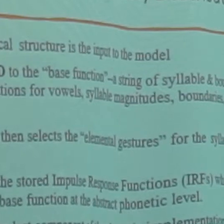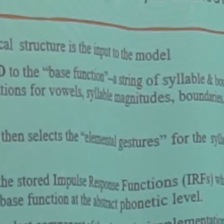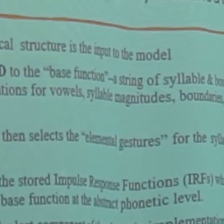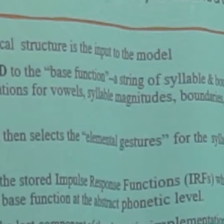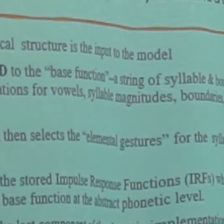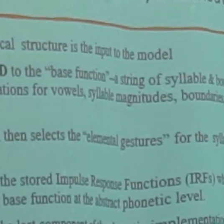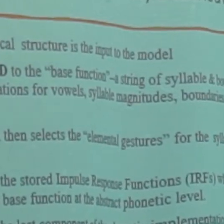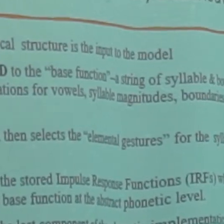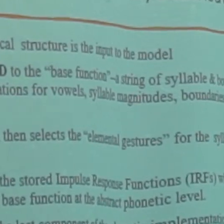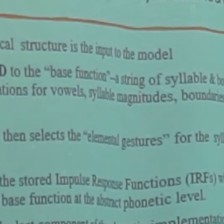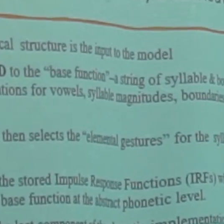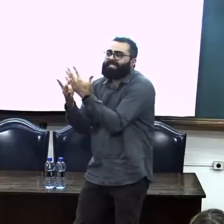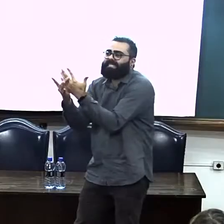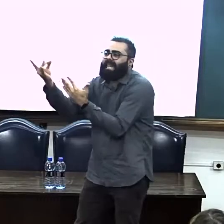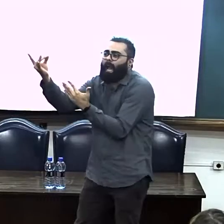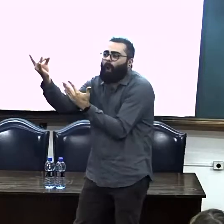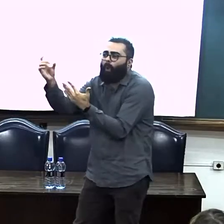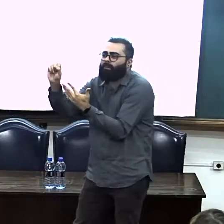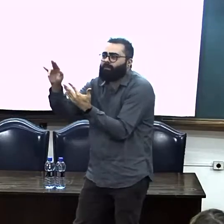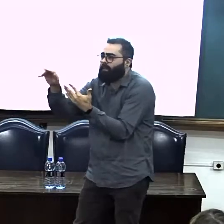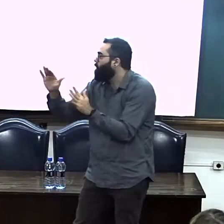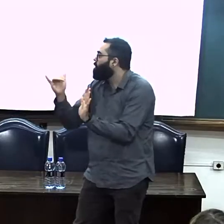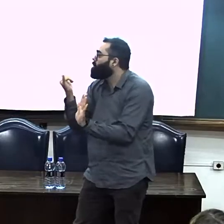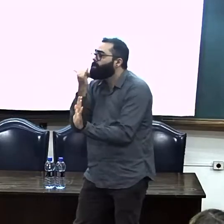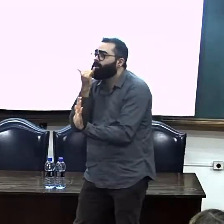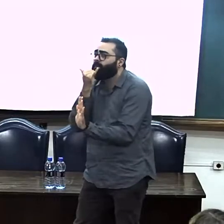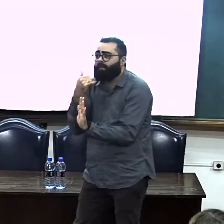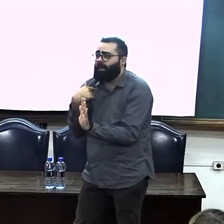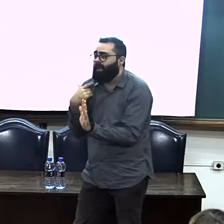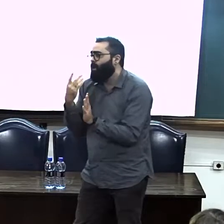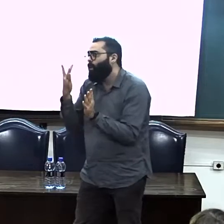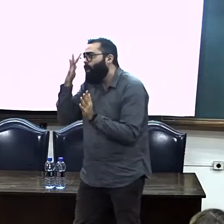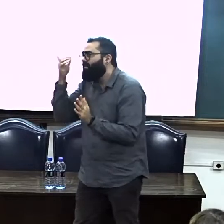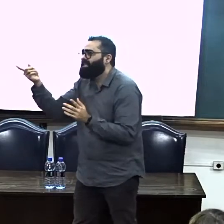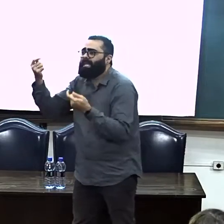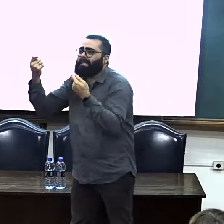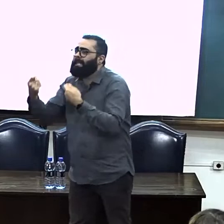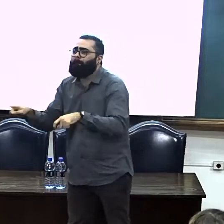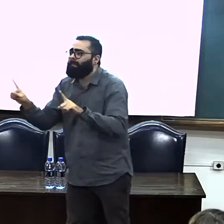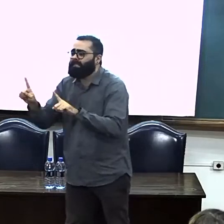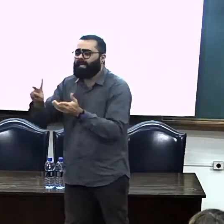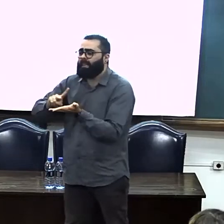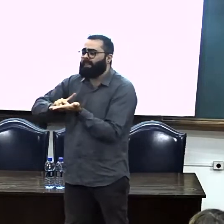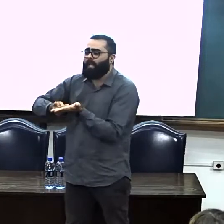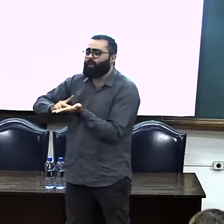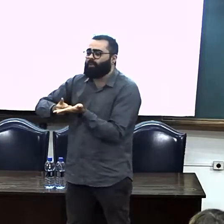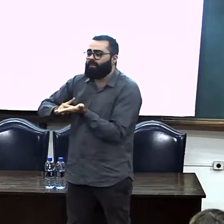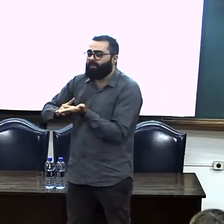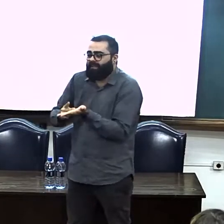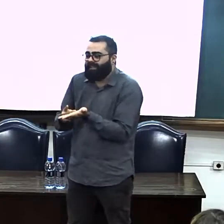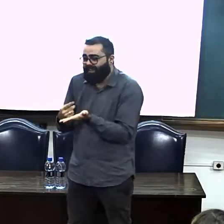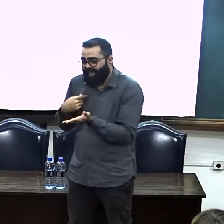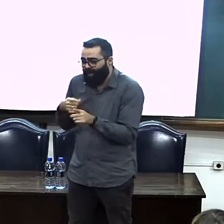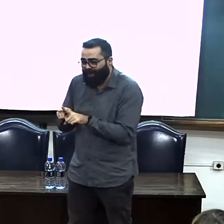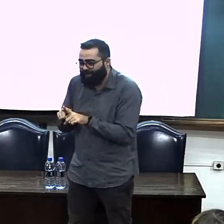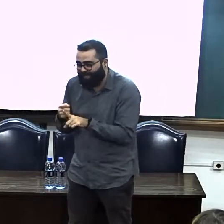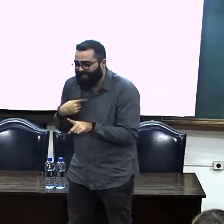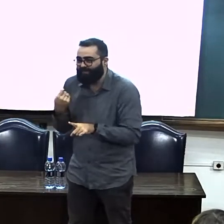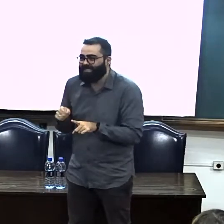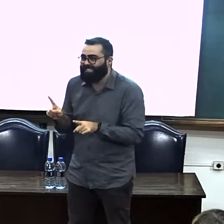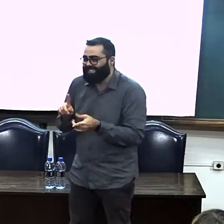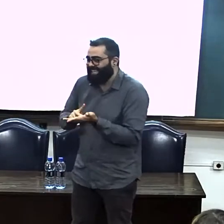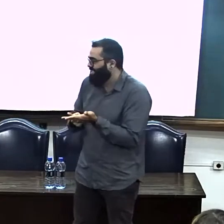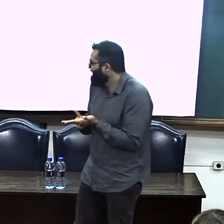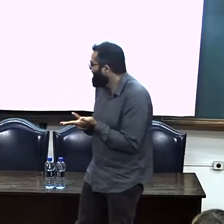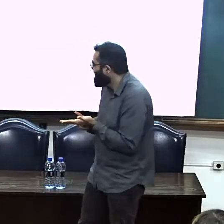process. And I don't think you should try to translate this because it's really difficult. But what I want to say is that we're going to talk about the